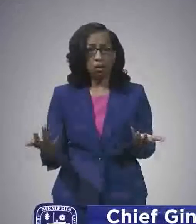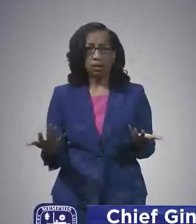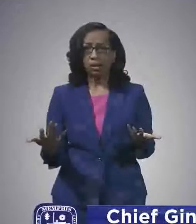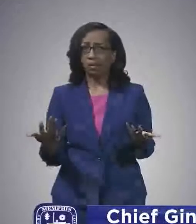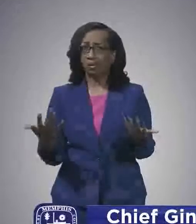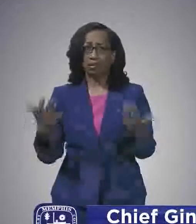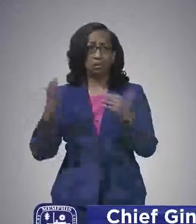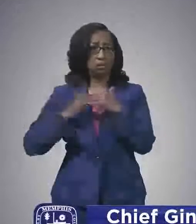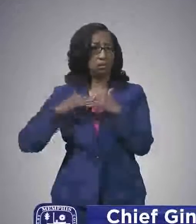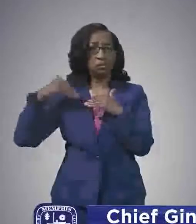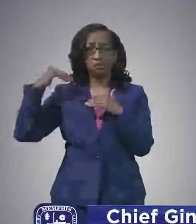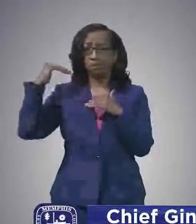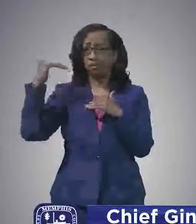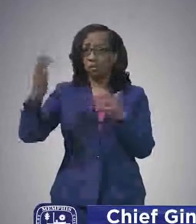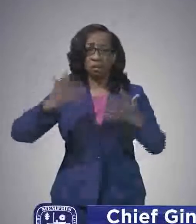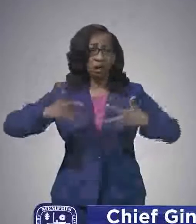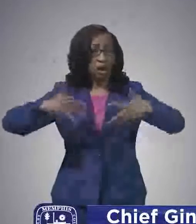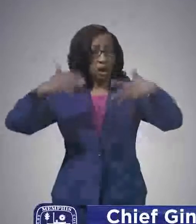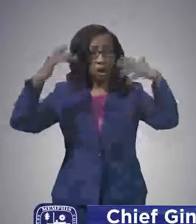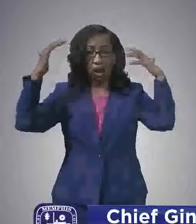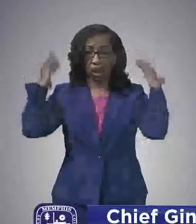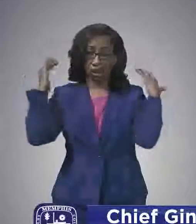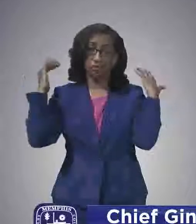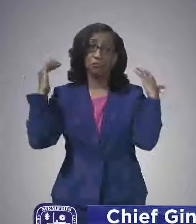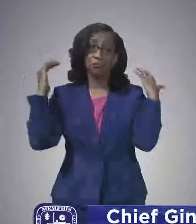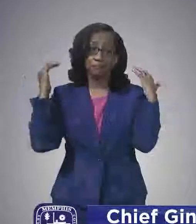and is not built to handle this type of call volume.